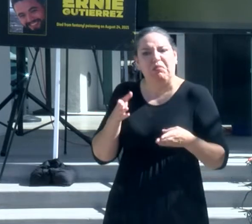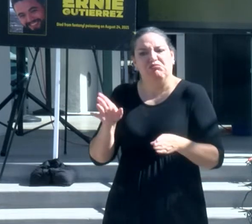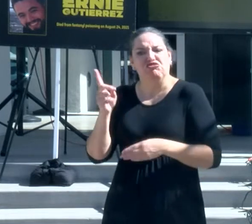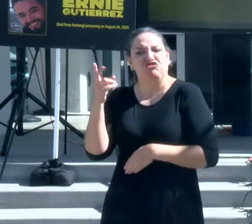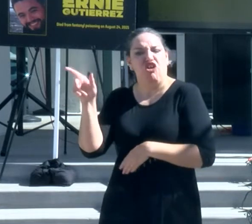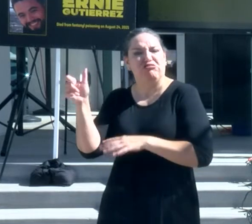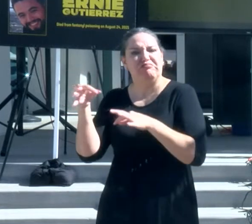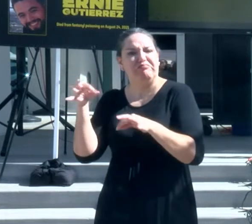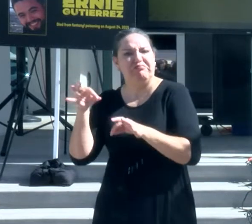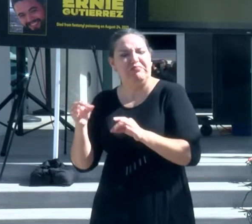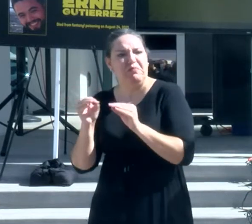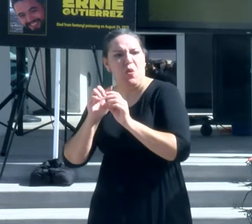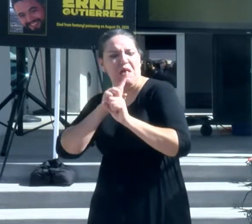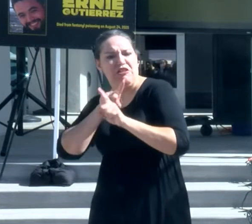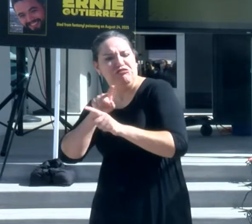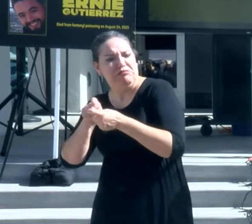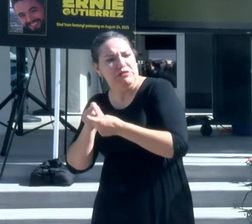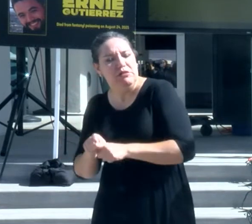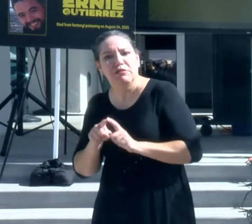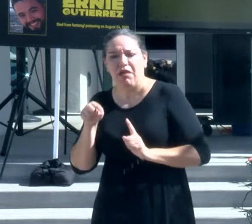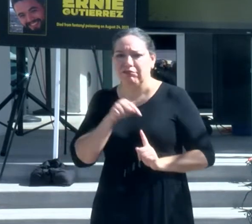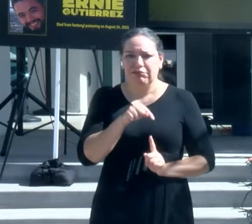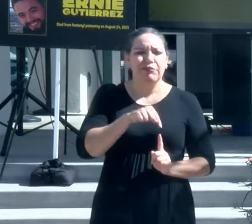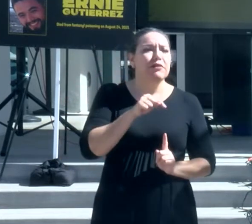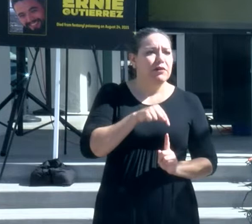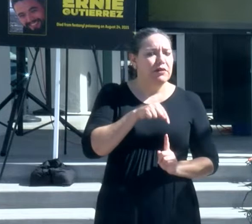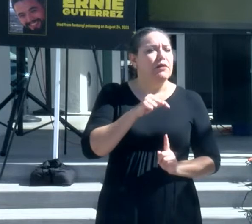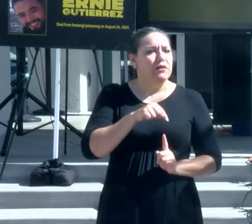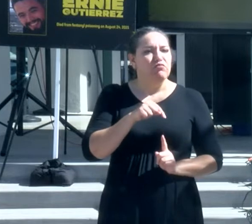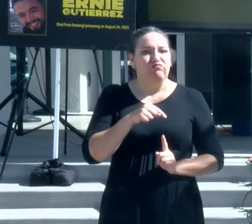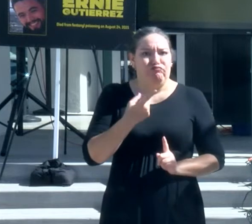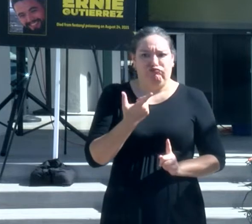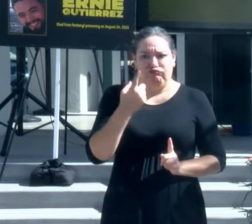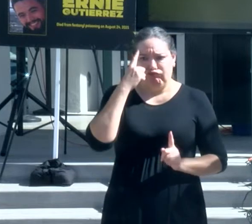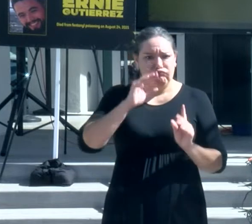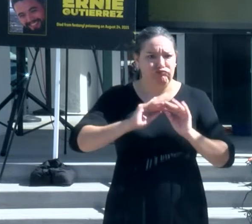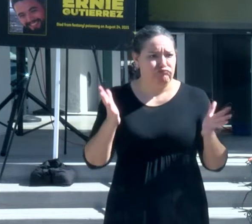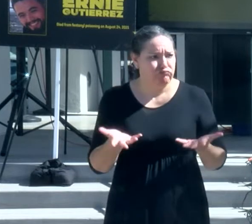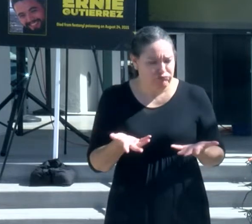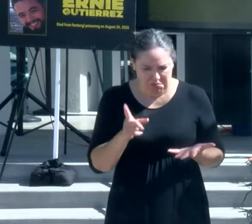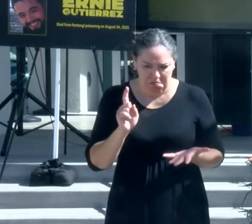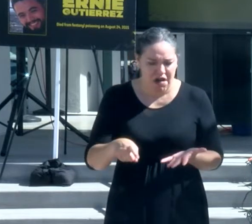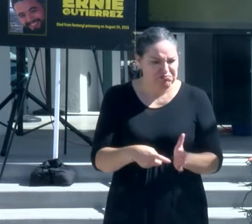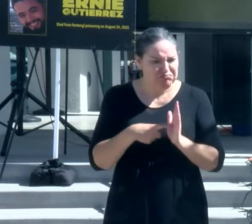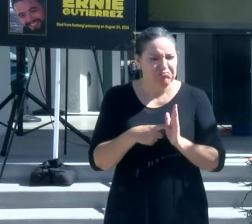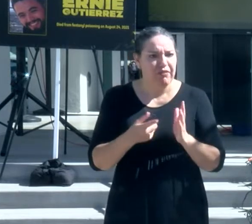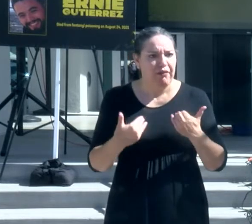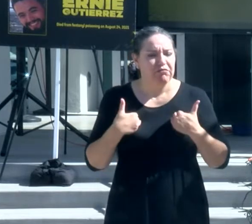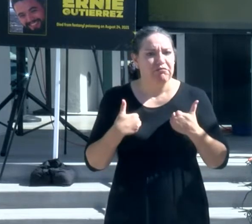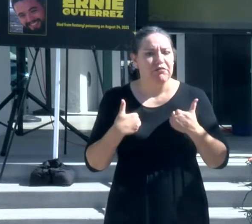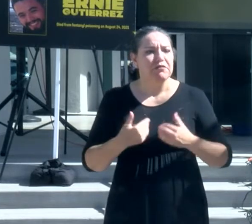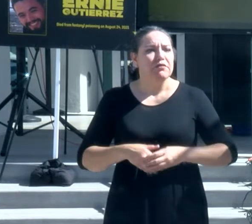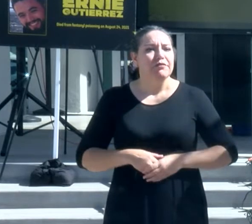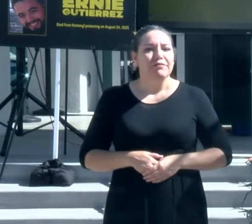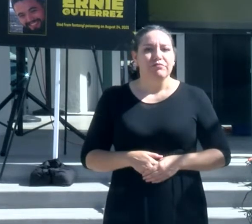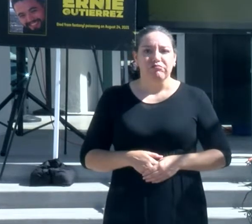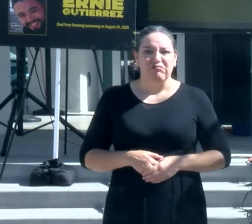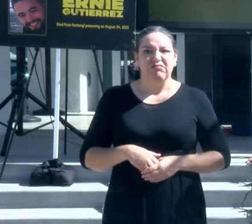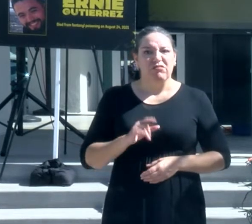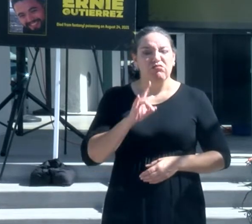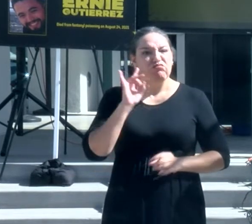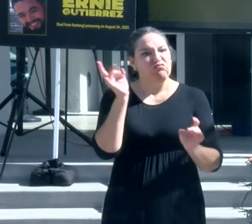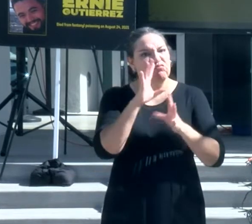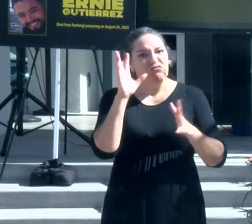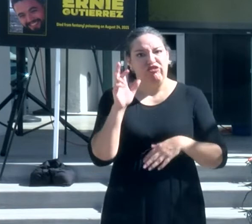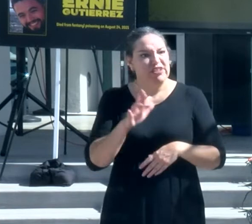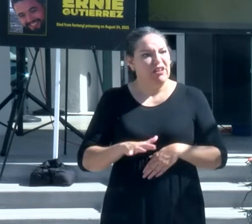specific questions, but this was something that it was a no-brainer that we had to have, and it would be a disaster